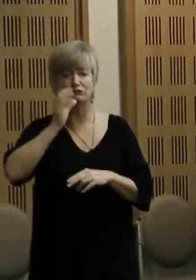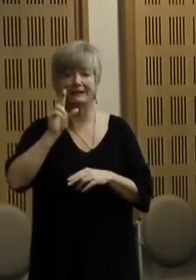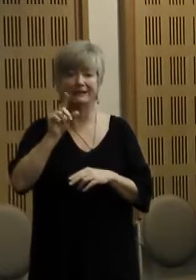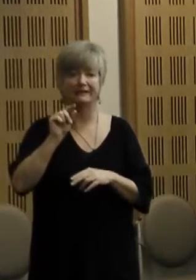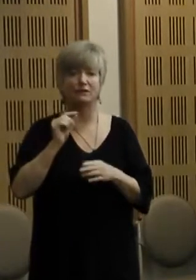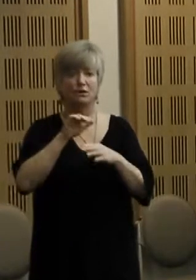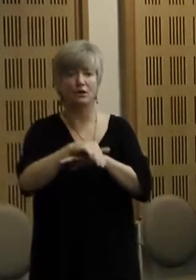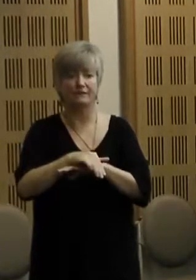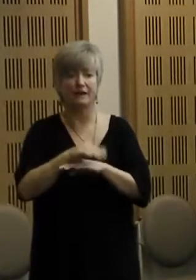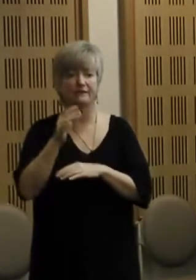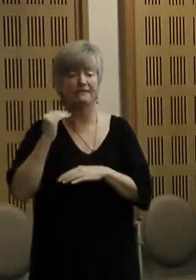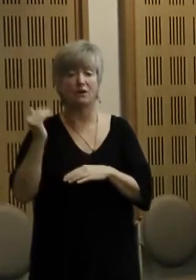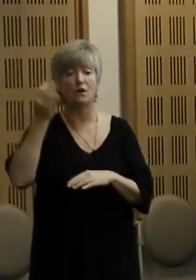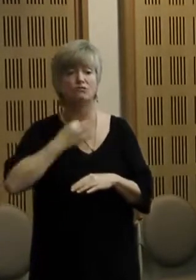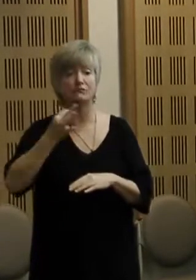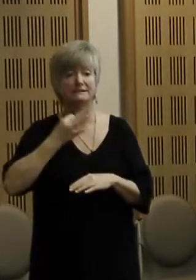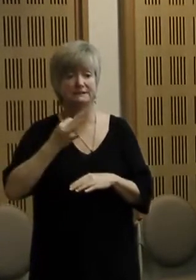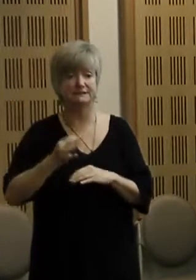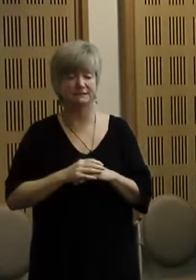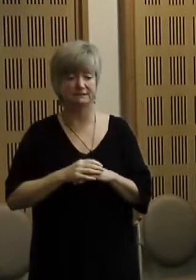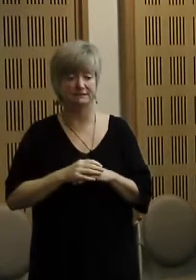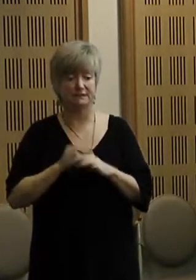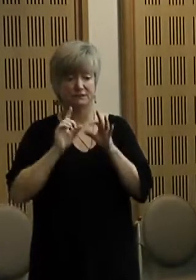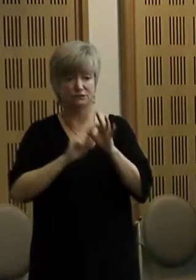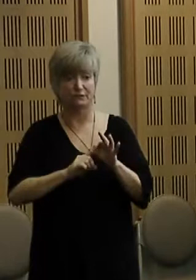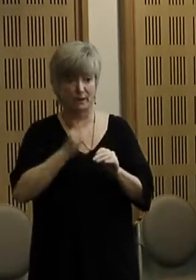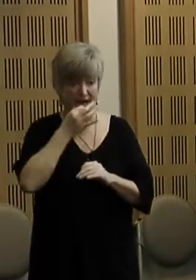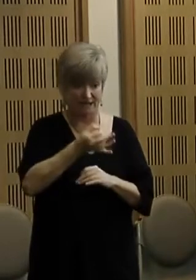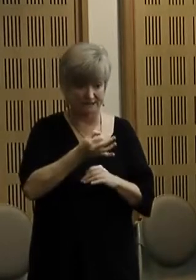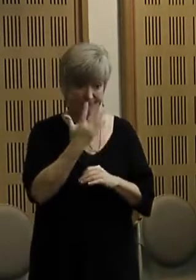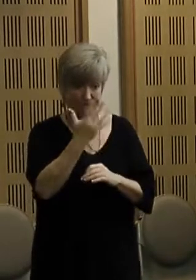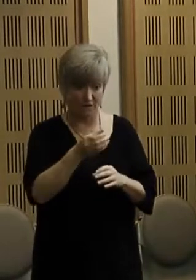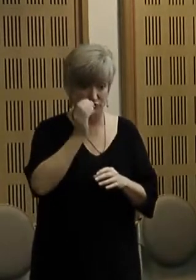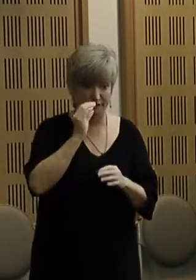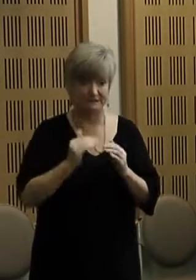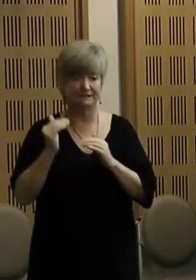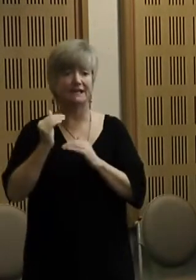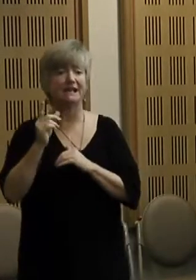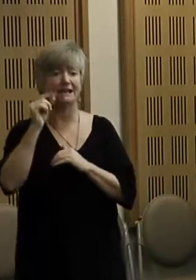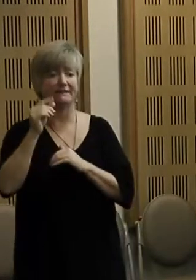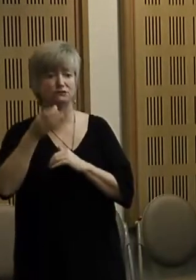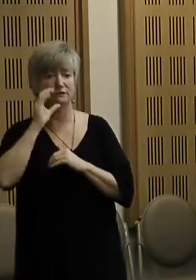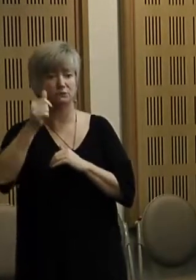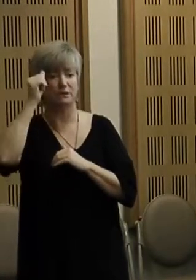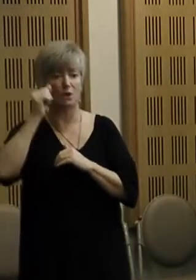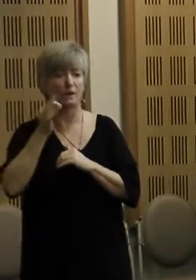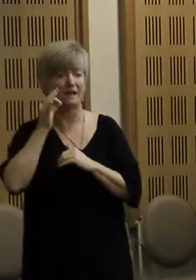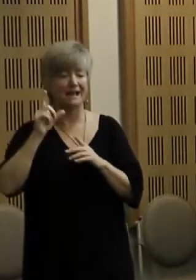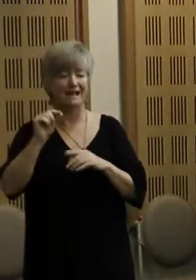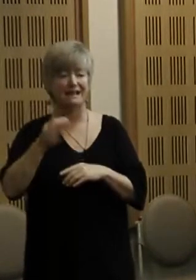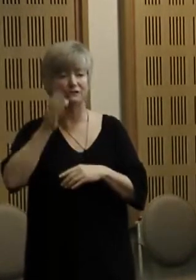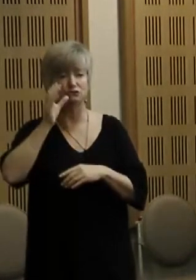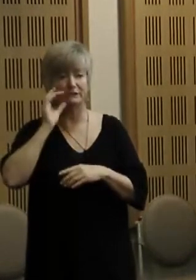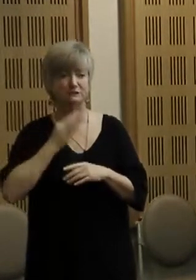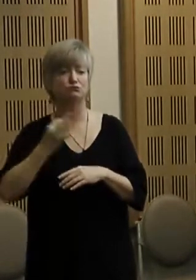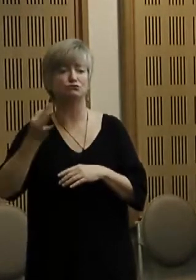high risk. So in a survey, we asked people about 5 drinks and then 11 drinks, because we know 11 is really risky. But it was interesting,